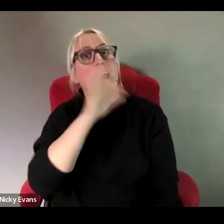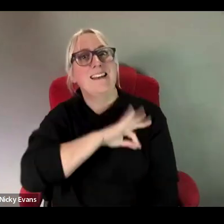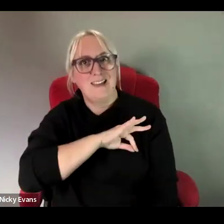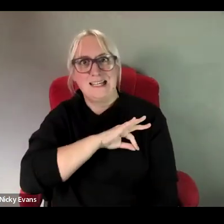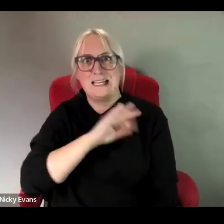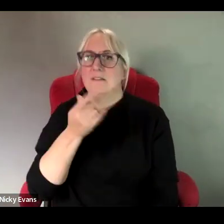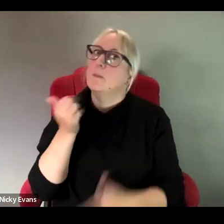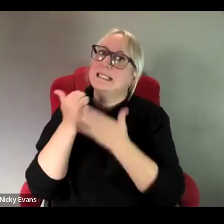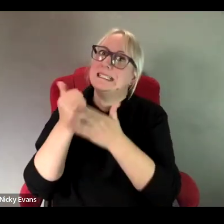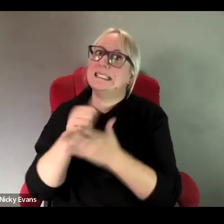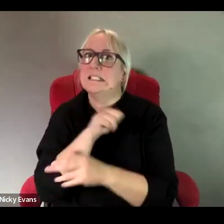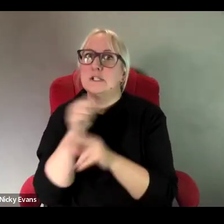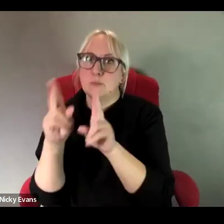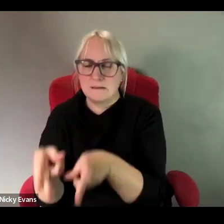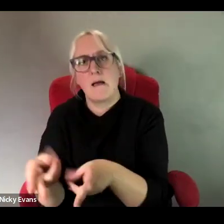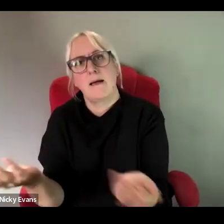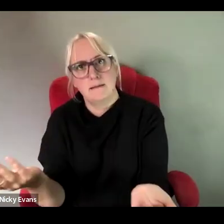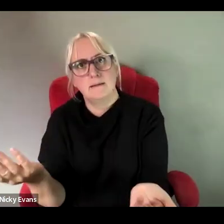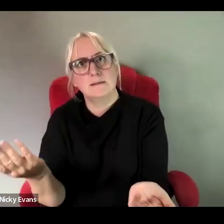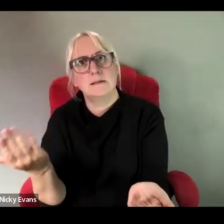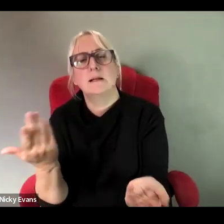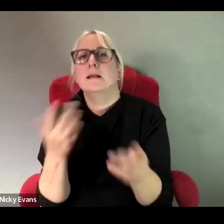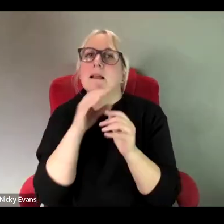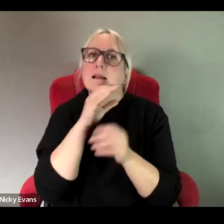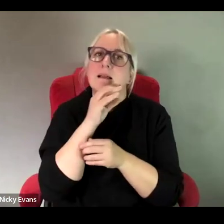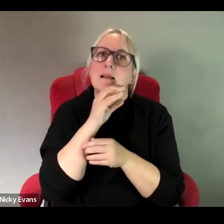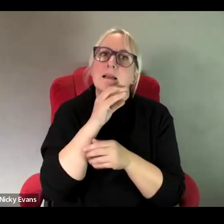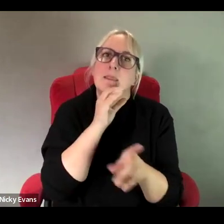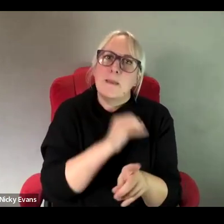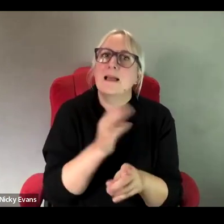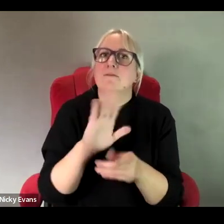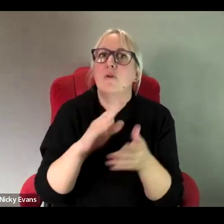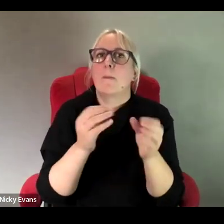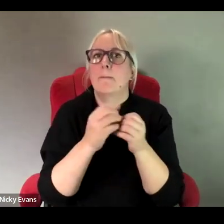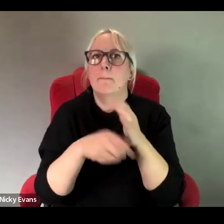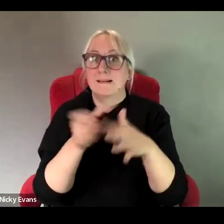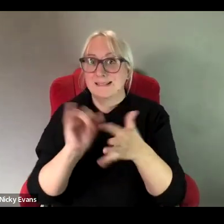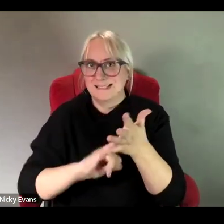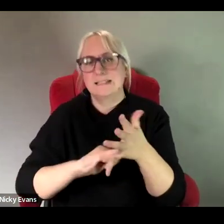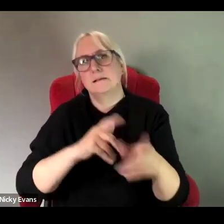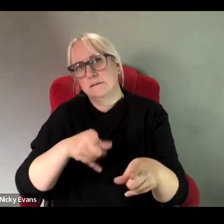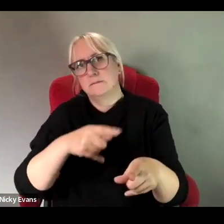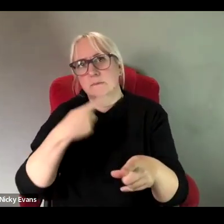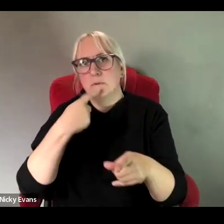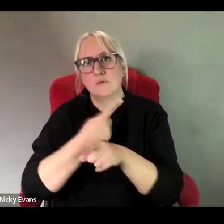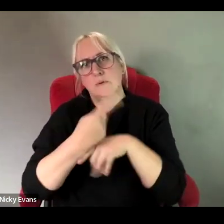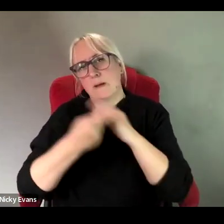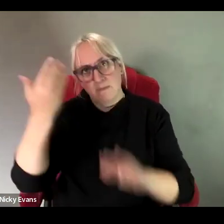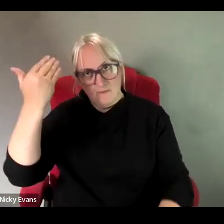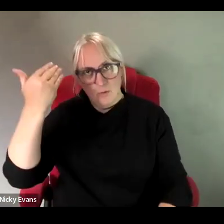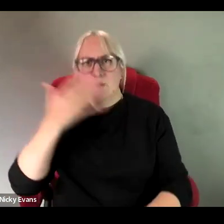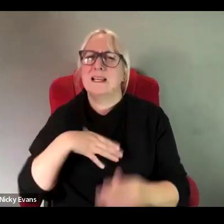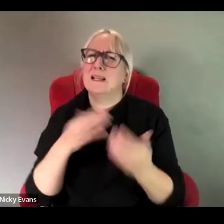legal. And this is something that Buds, the gentleman from Buds, was talking about earlier. So we need more information on that as well. And then, you